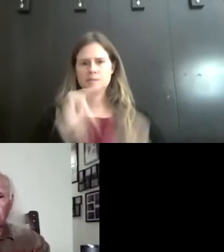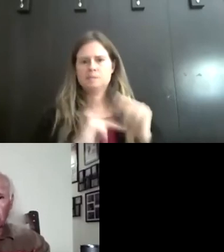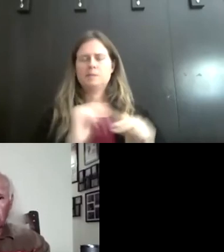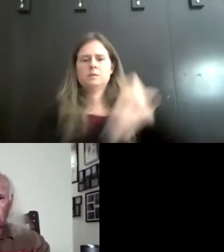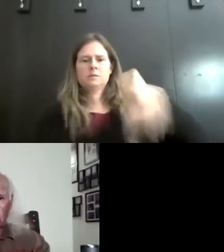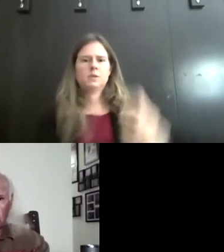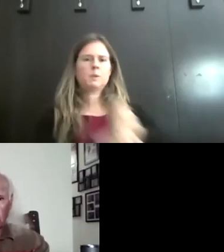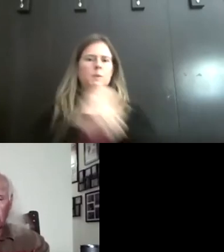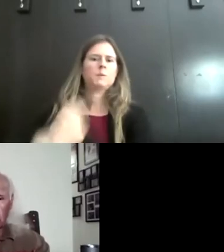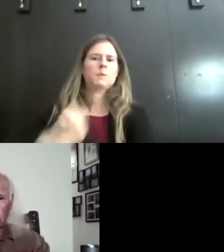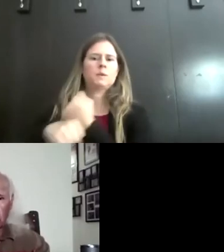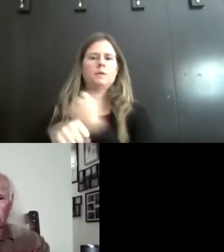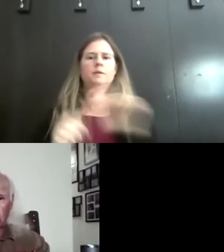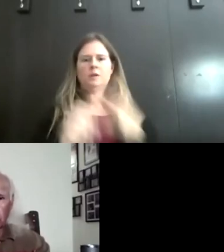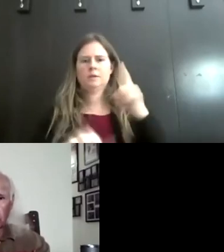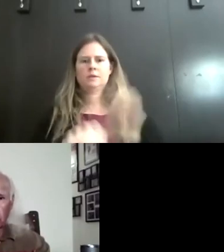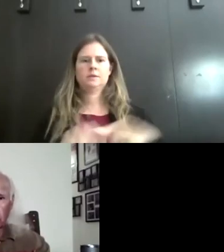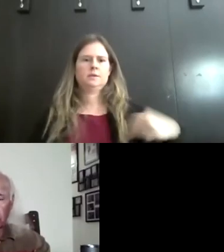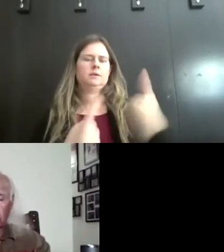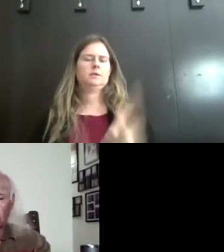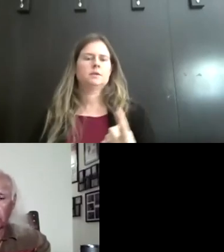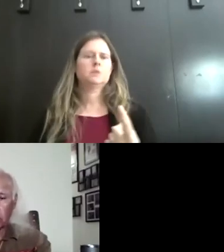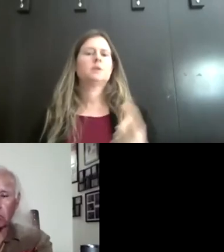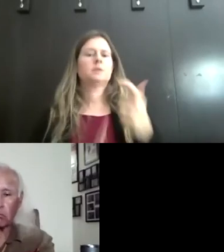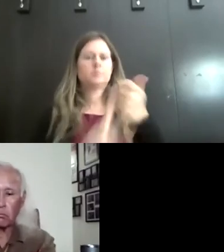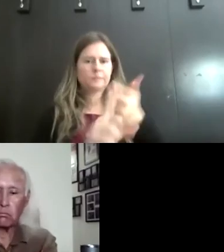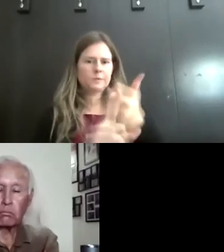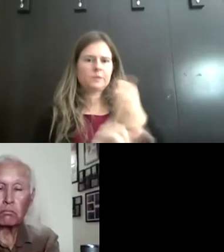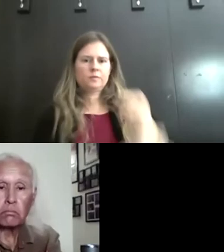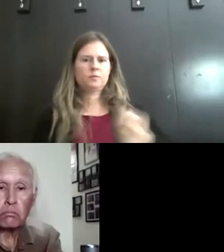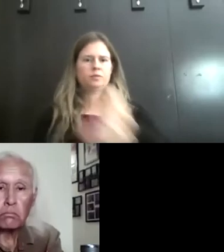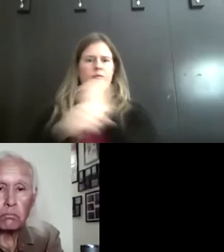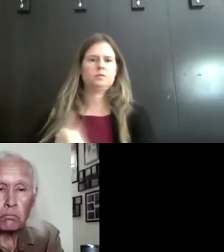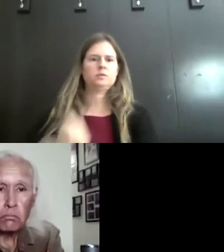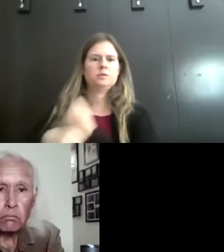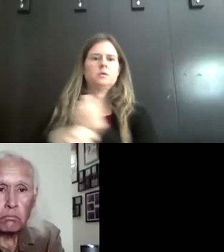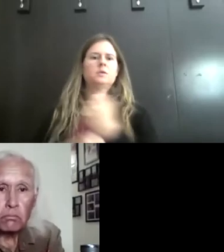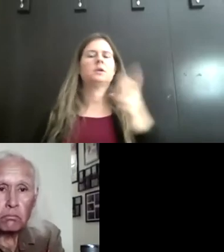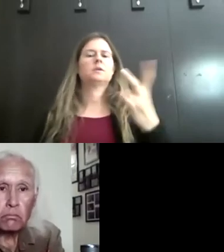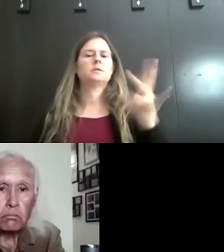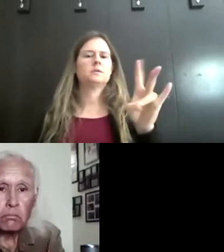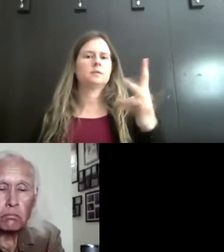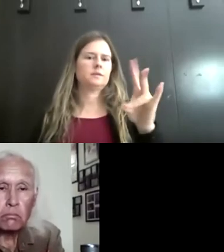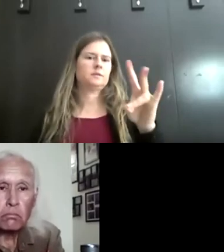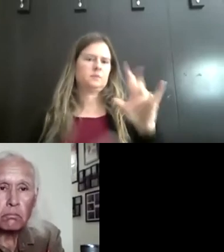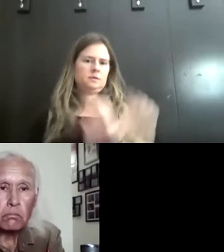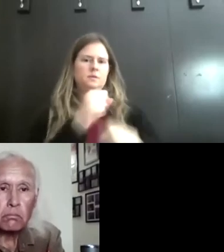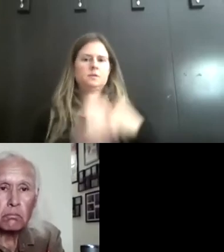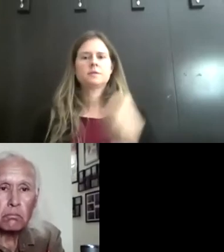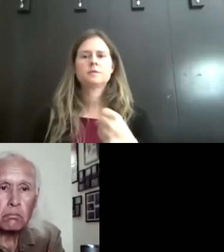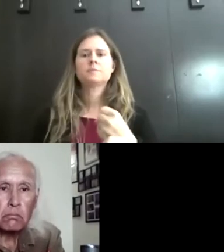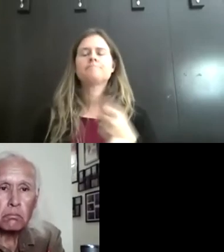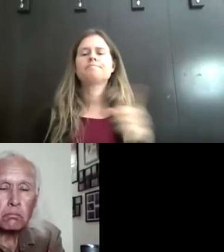in modern times and paddled in this plank canoe for over 17 years. He's been involved